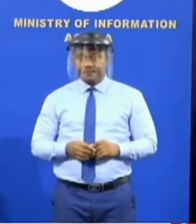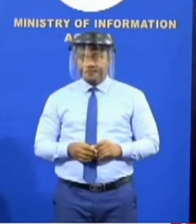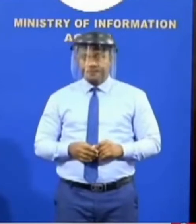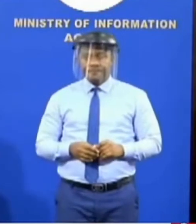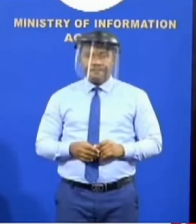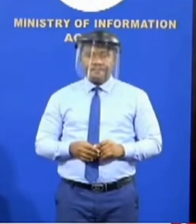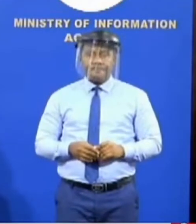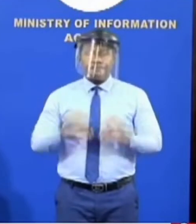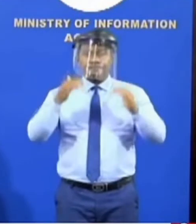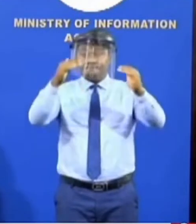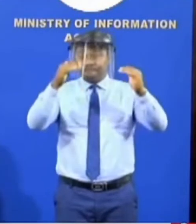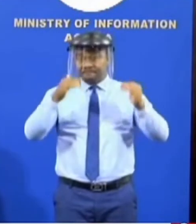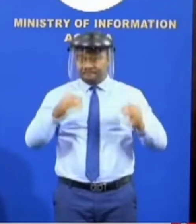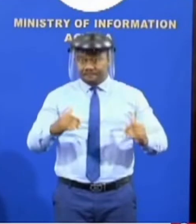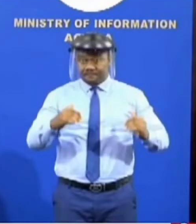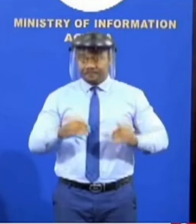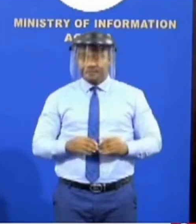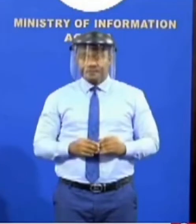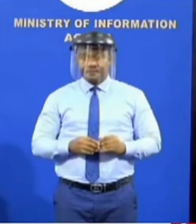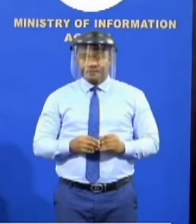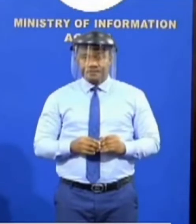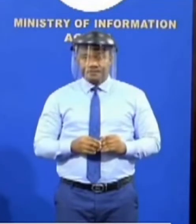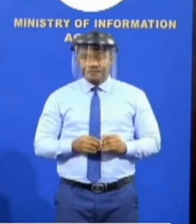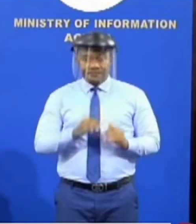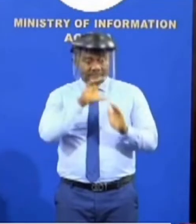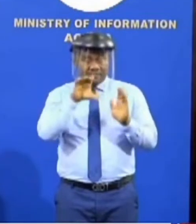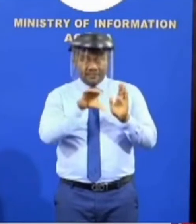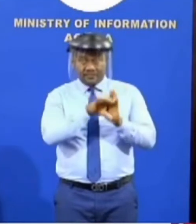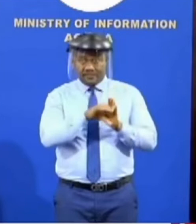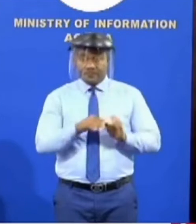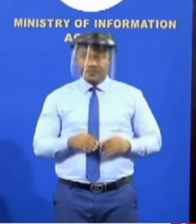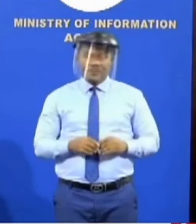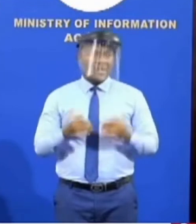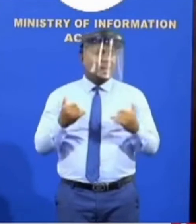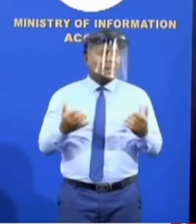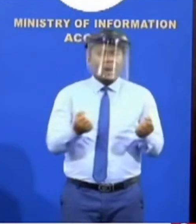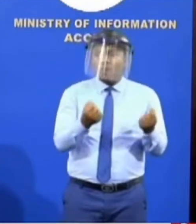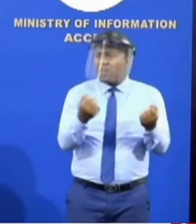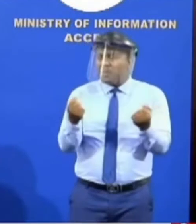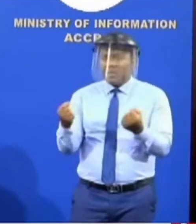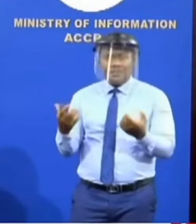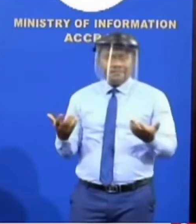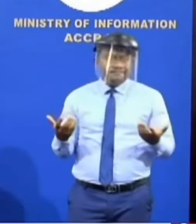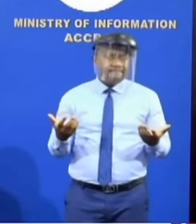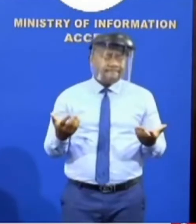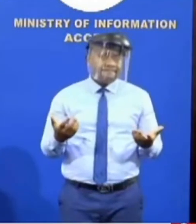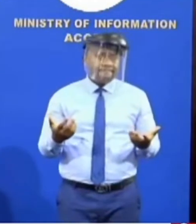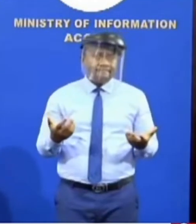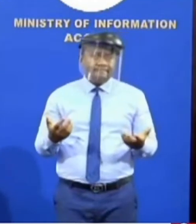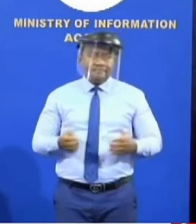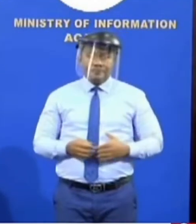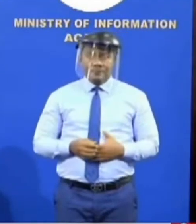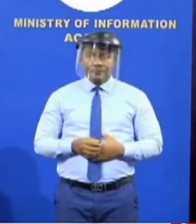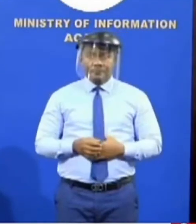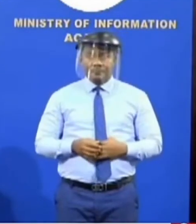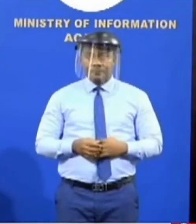So the next chart will show, as usual, the number of cases that came in from in